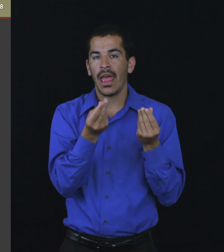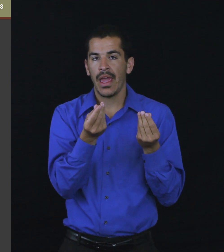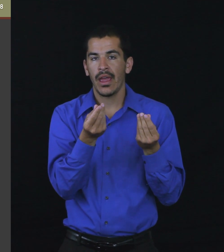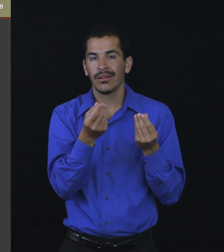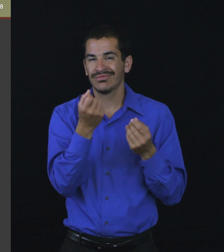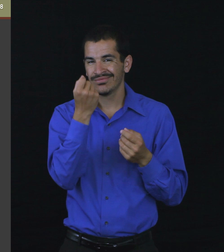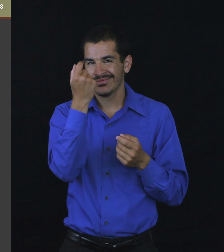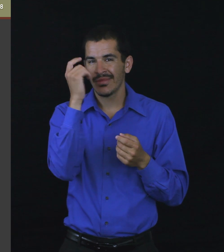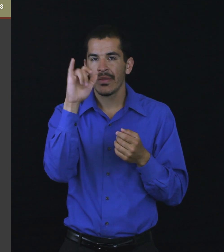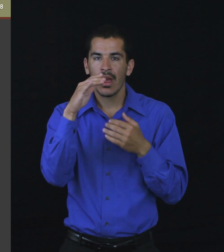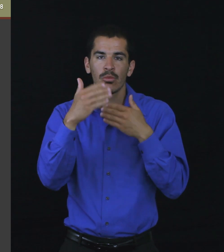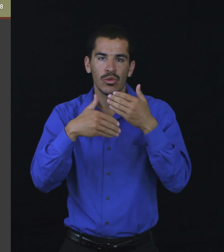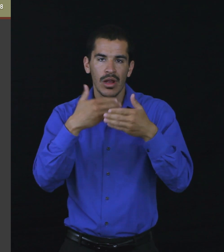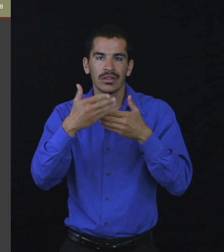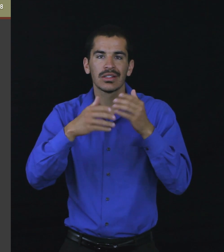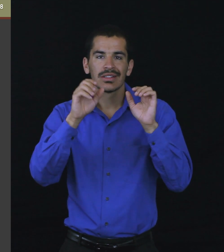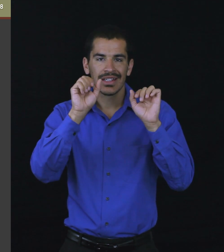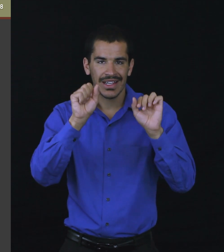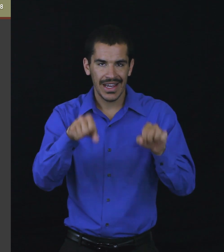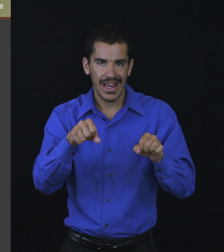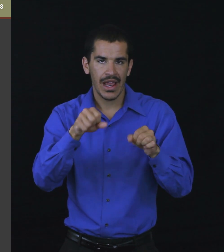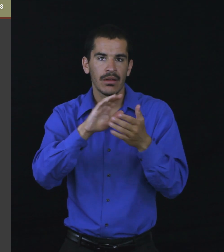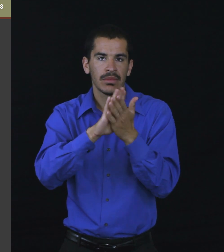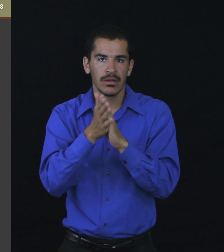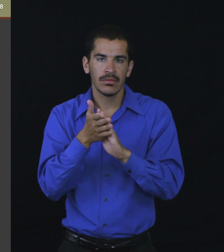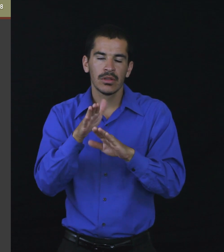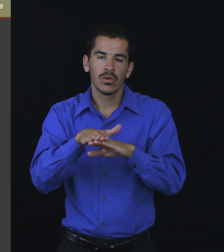a slow process.